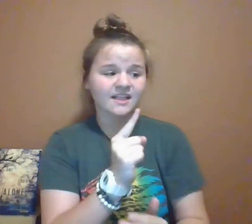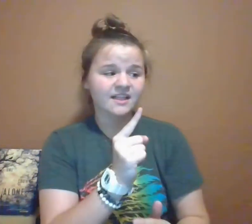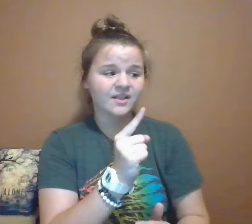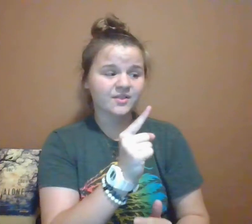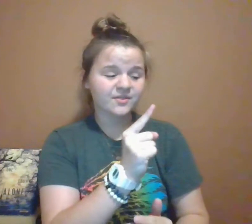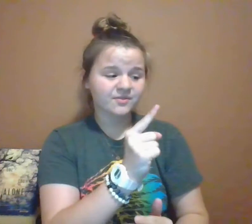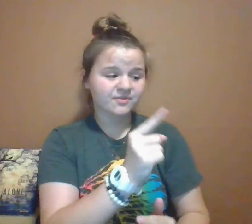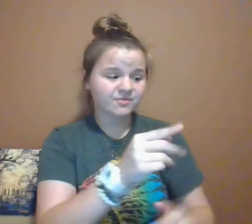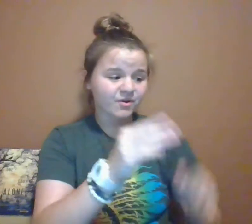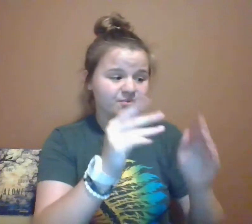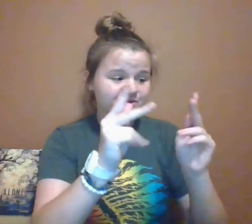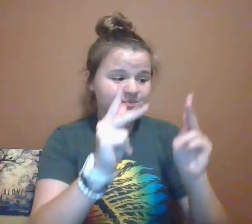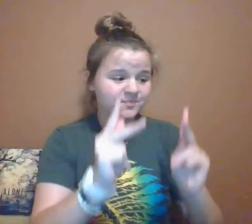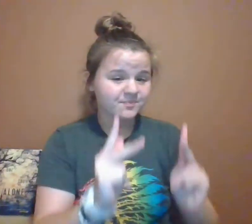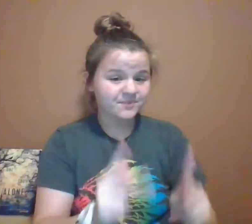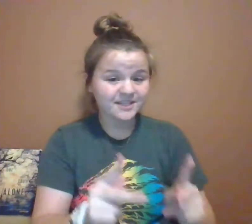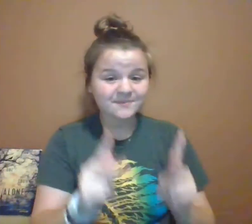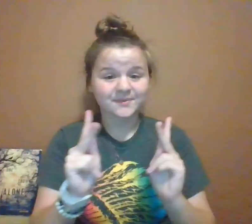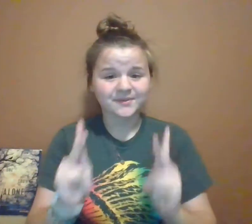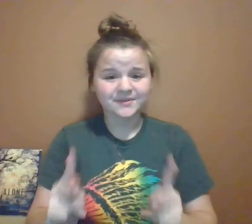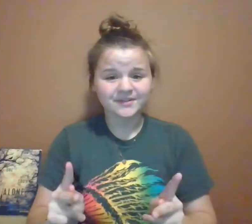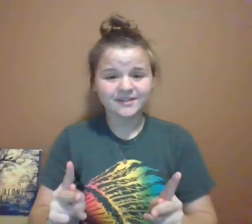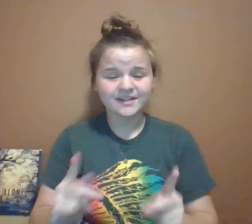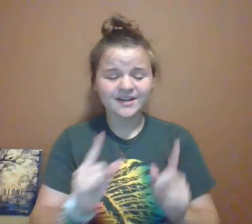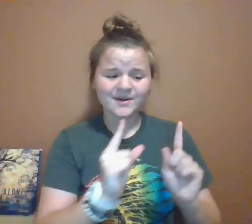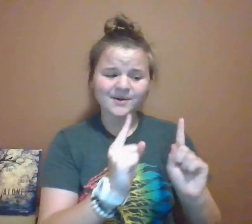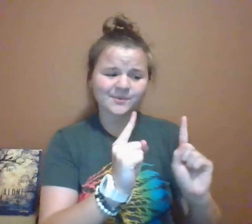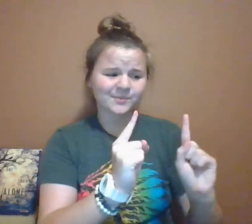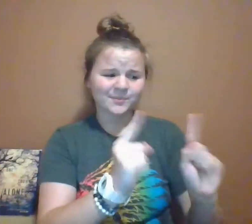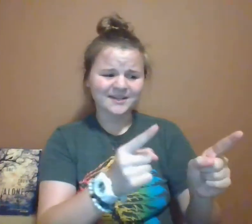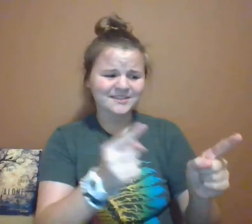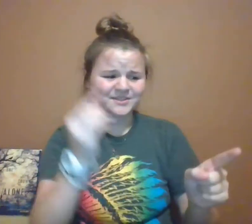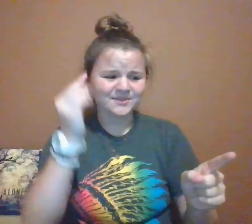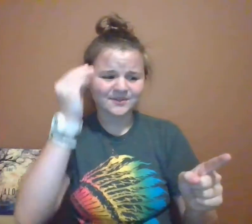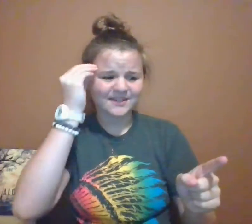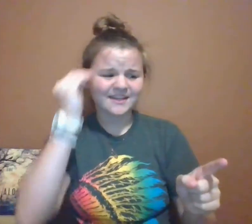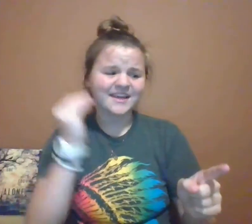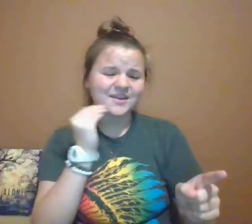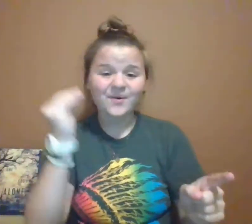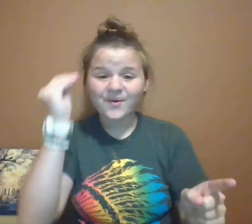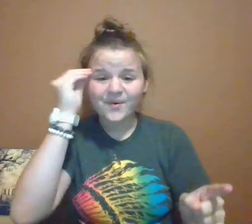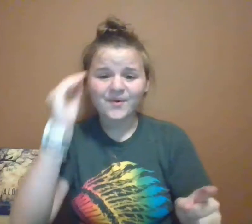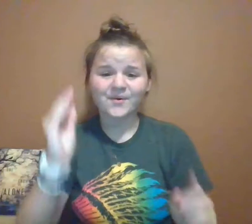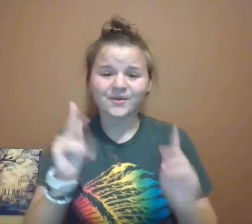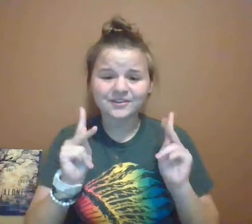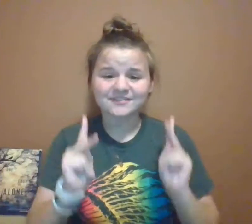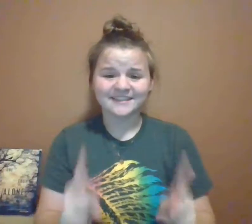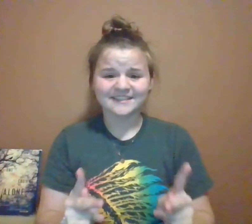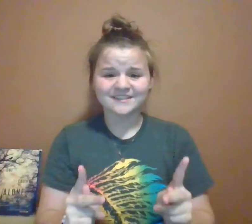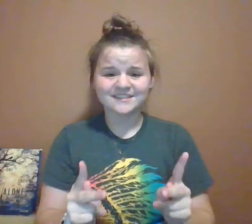Those people went to an orphanage